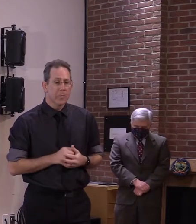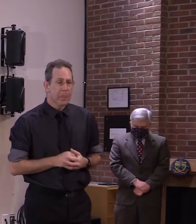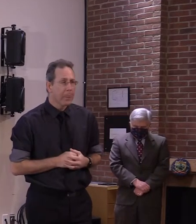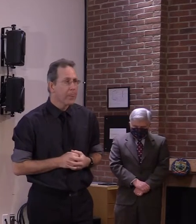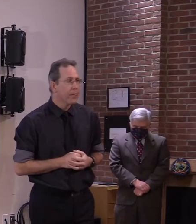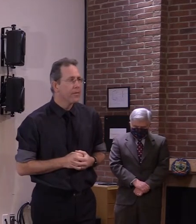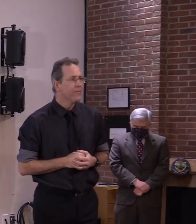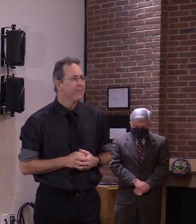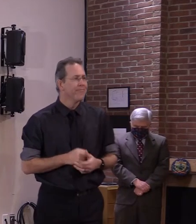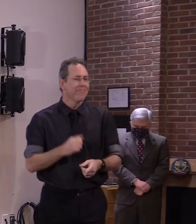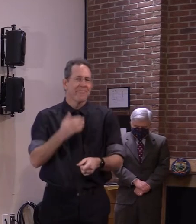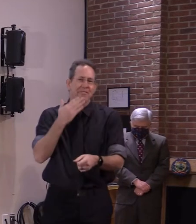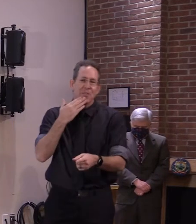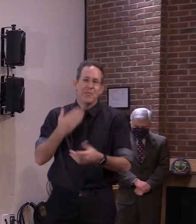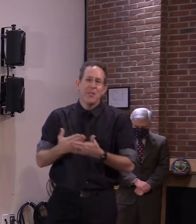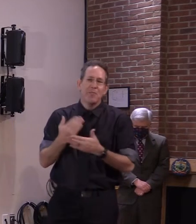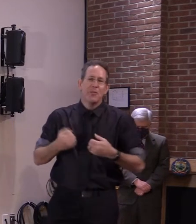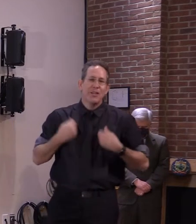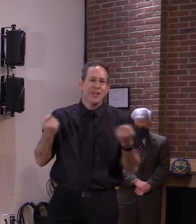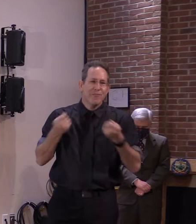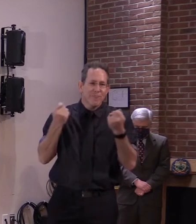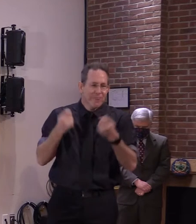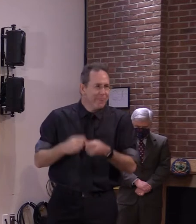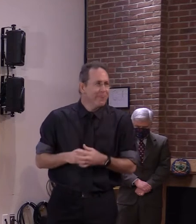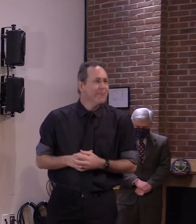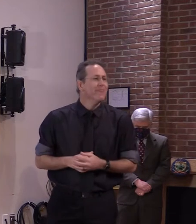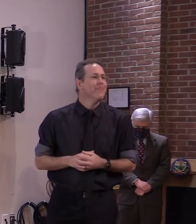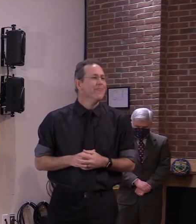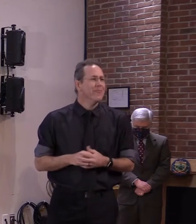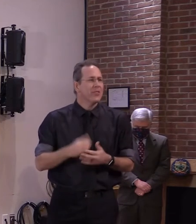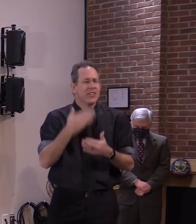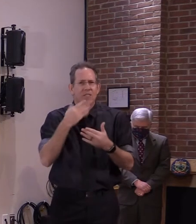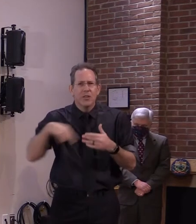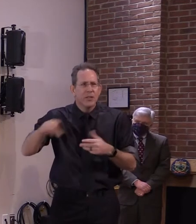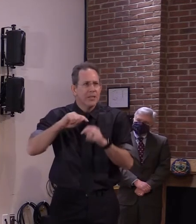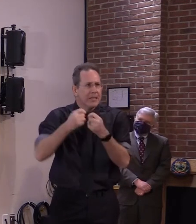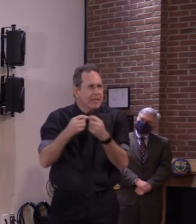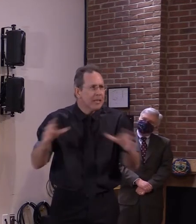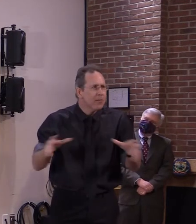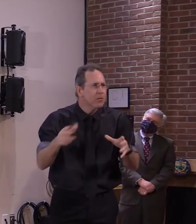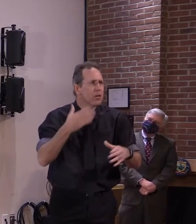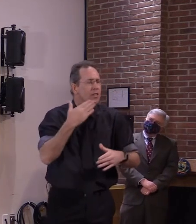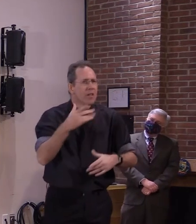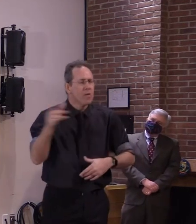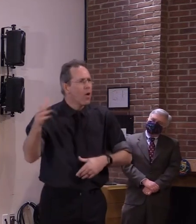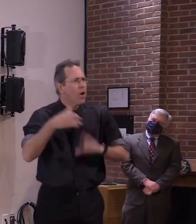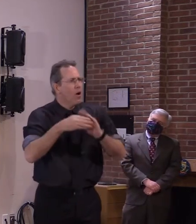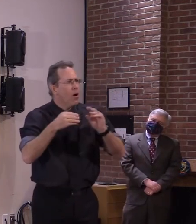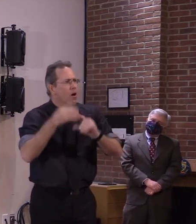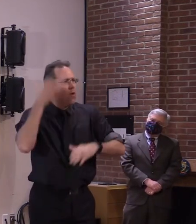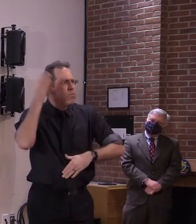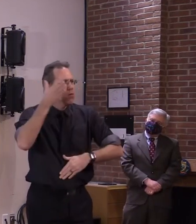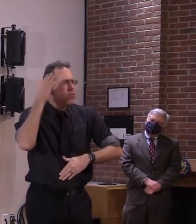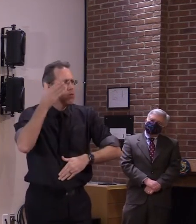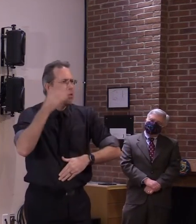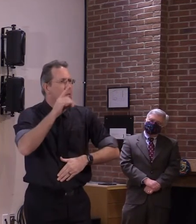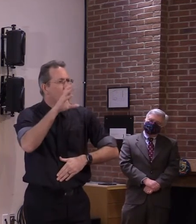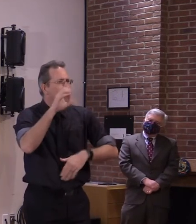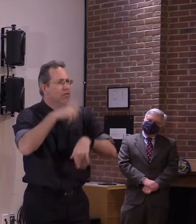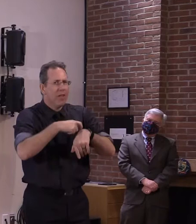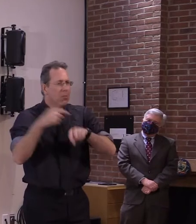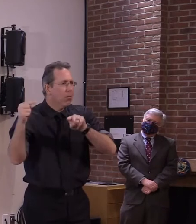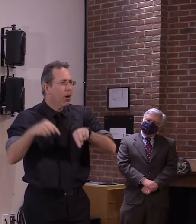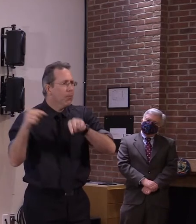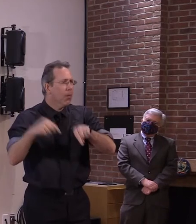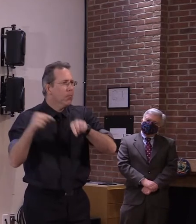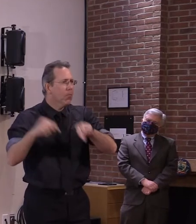governor and your team and thanks for doing these uh 100 times um my question is about the town